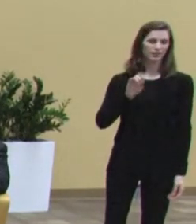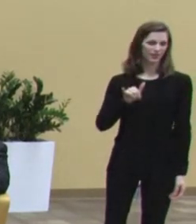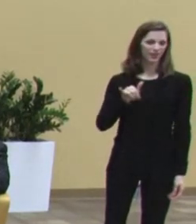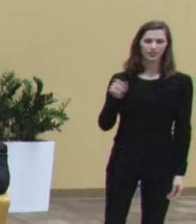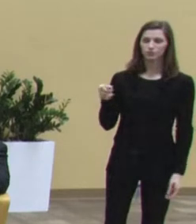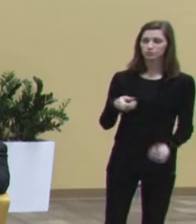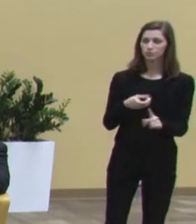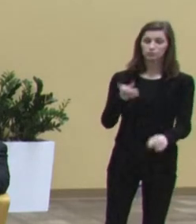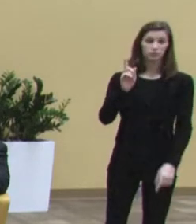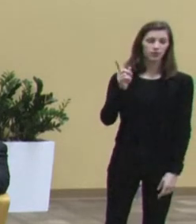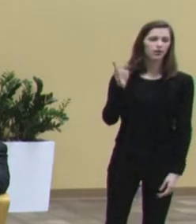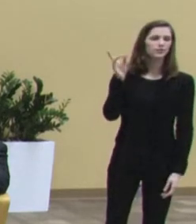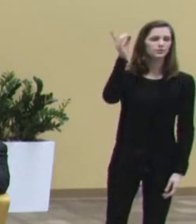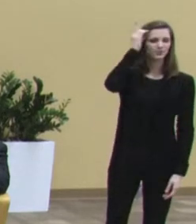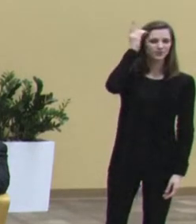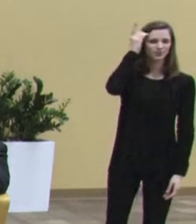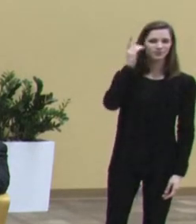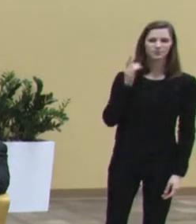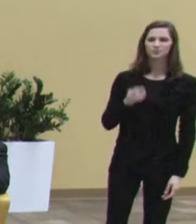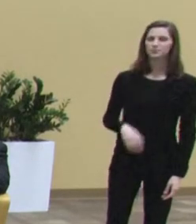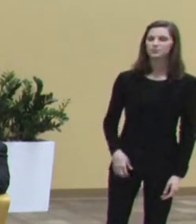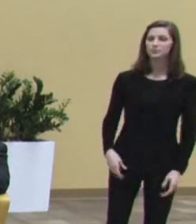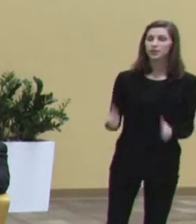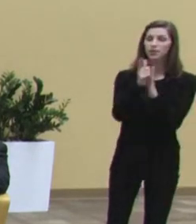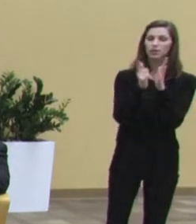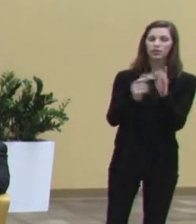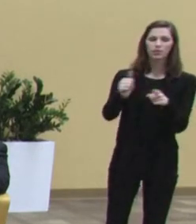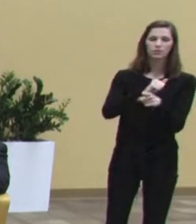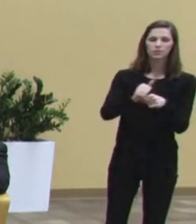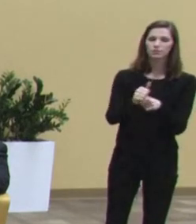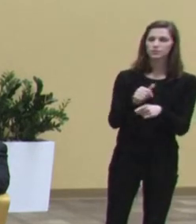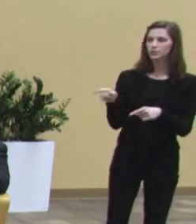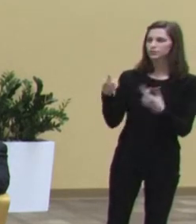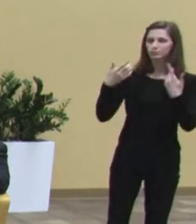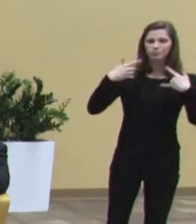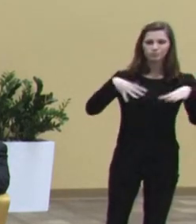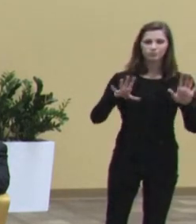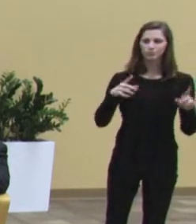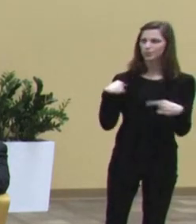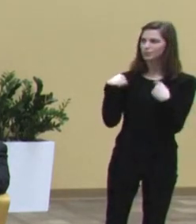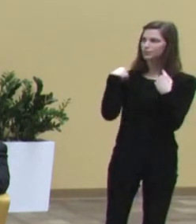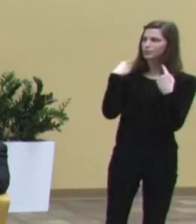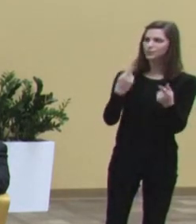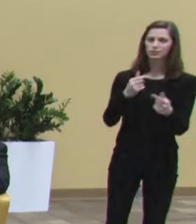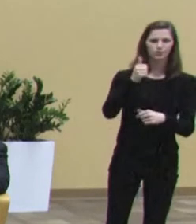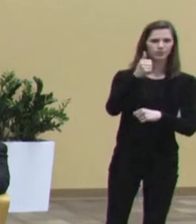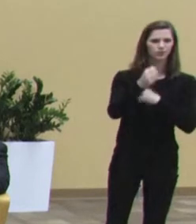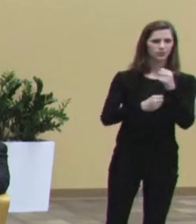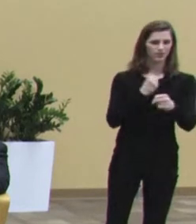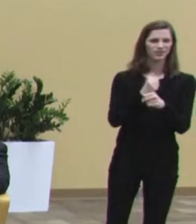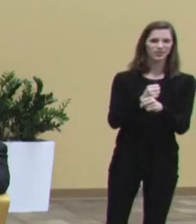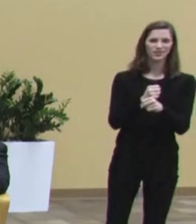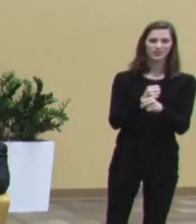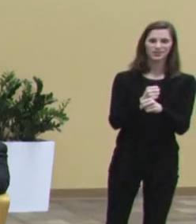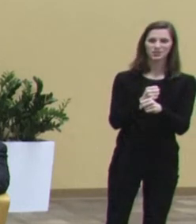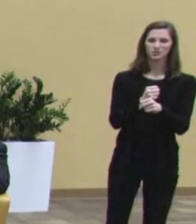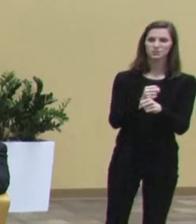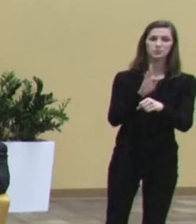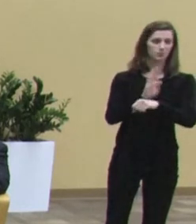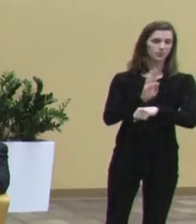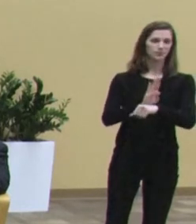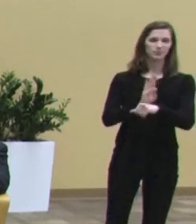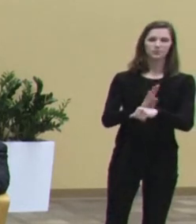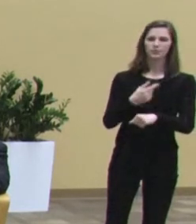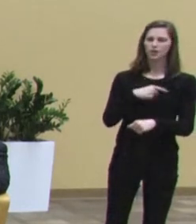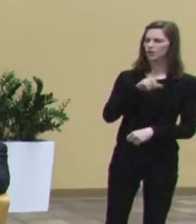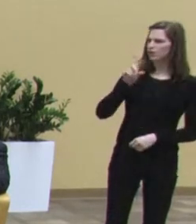Dallas. She has her law practice. She's been practicing law for a decade in the fields of business. And so I asked her the question. I